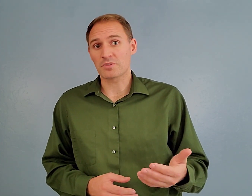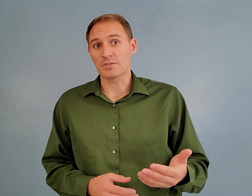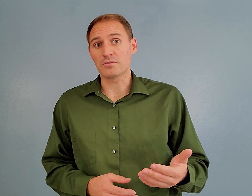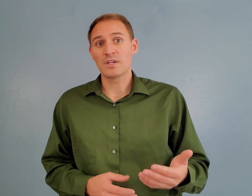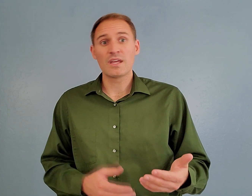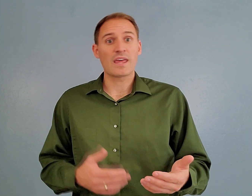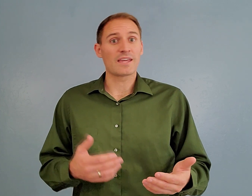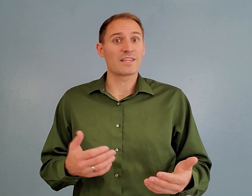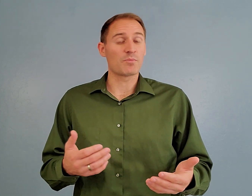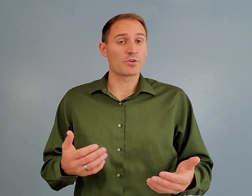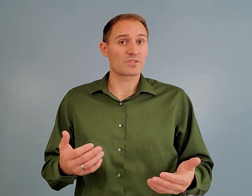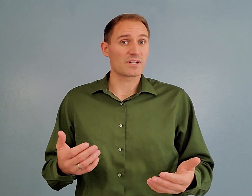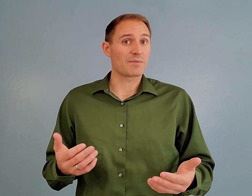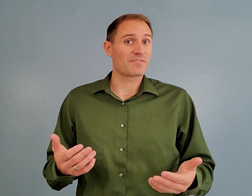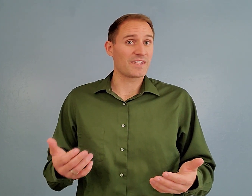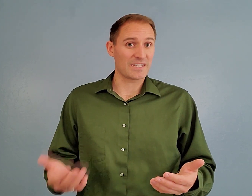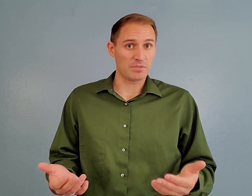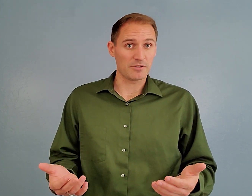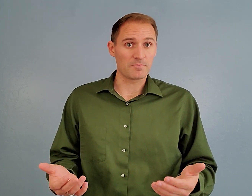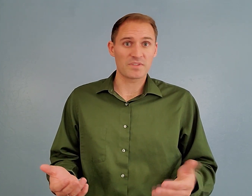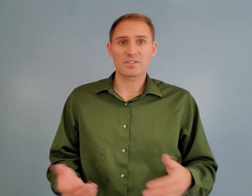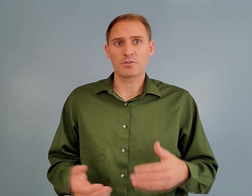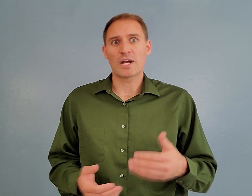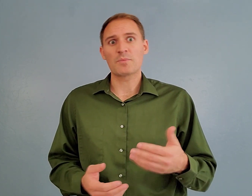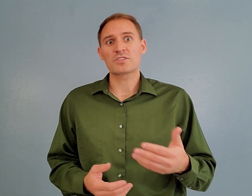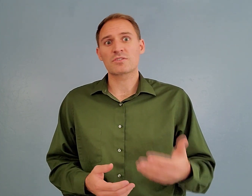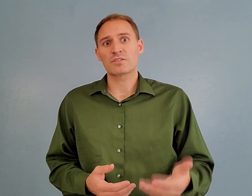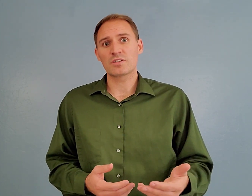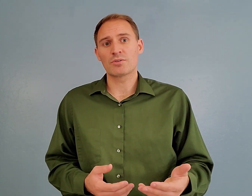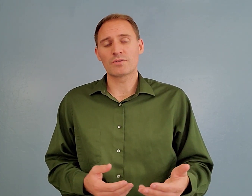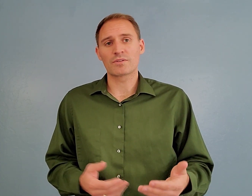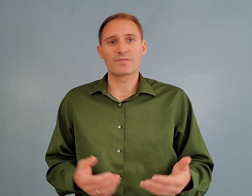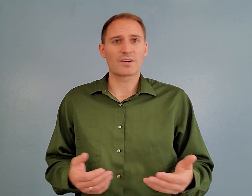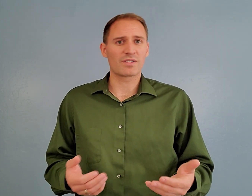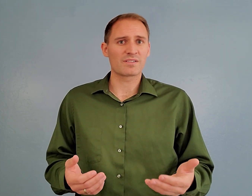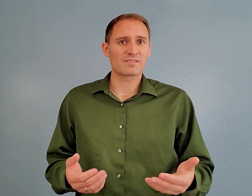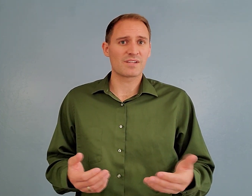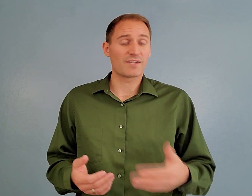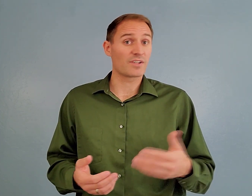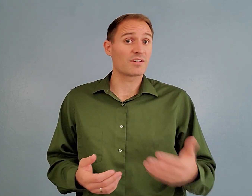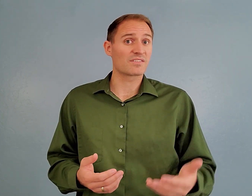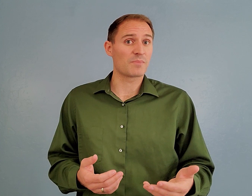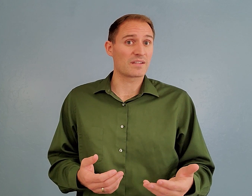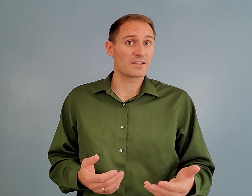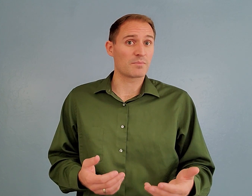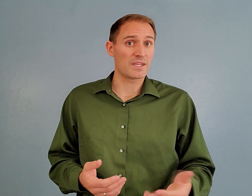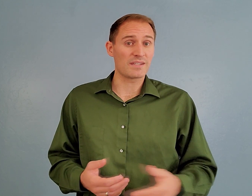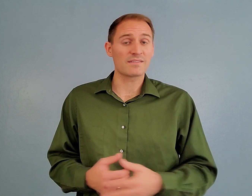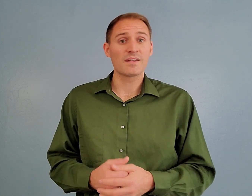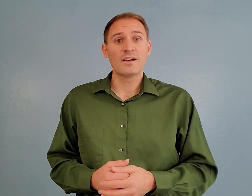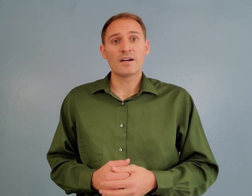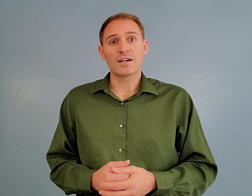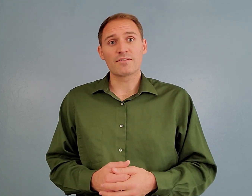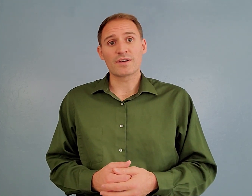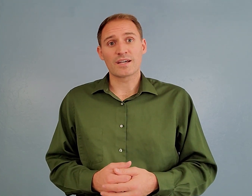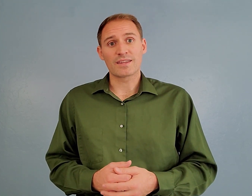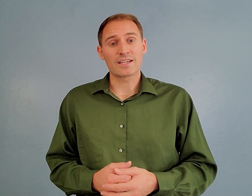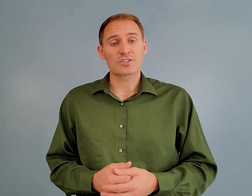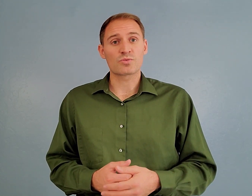blue and the emotion I'm feeling blue. So I'll be sure to go over various semantic meanings of the English